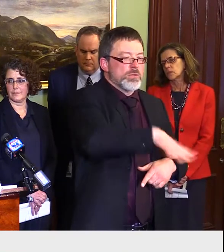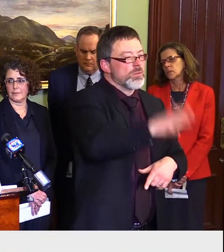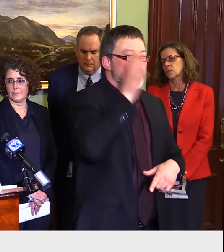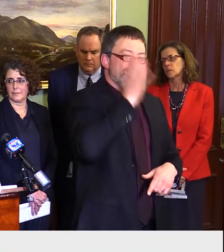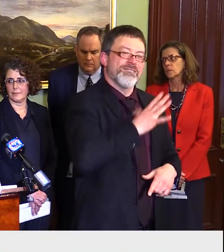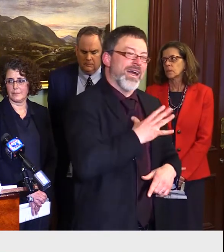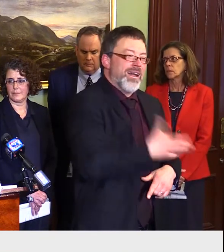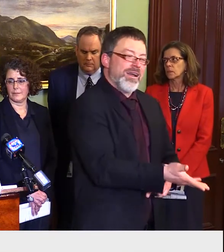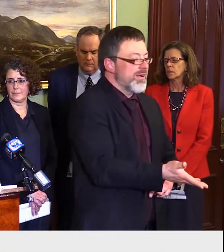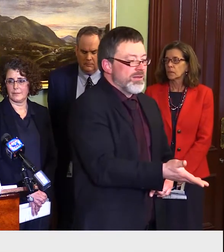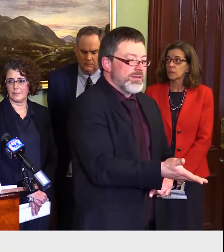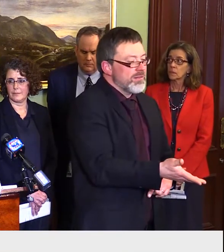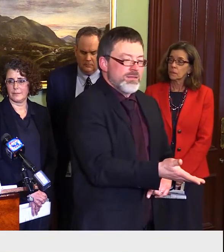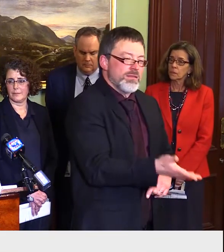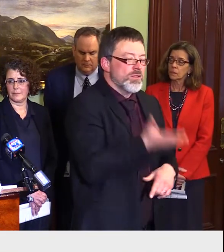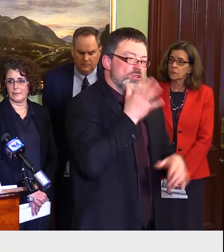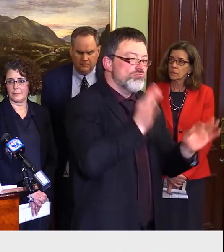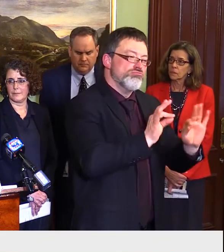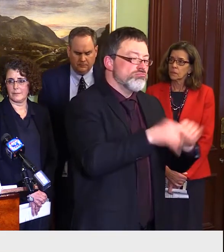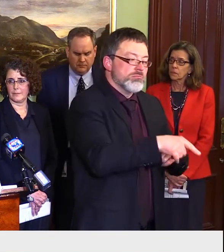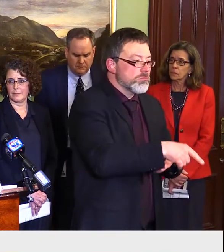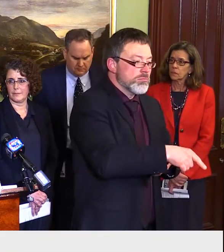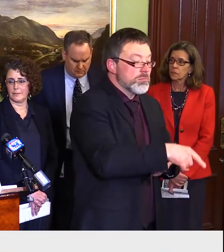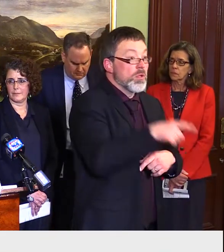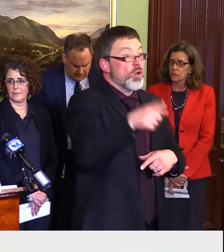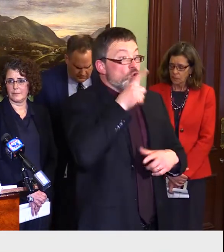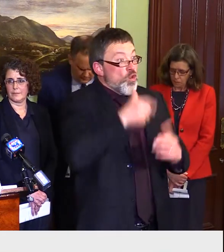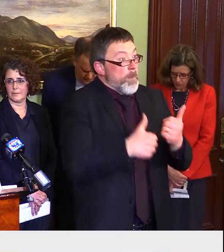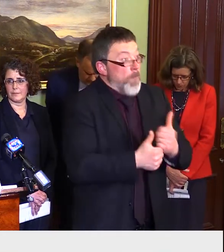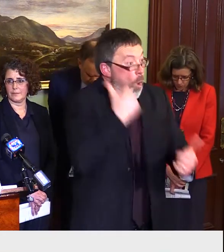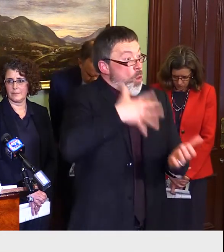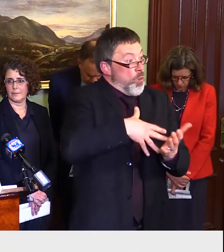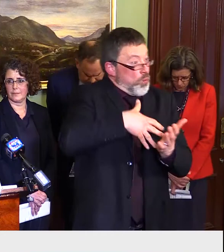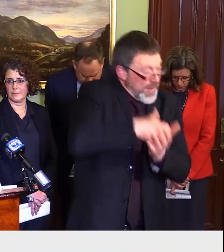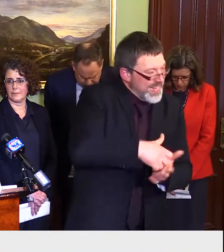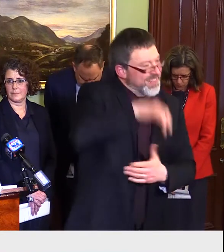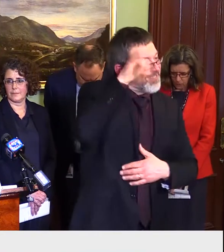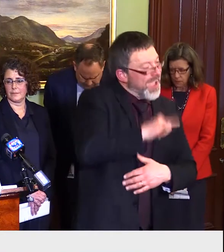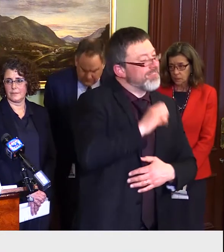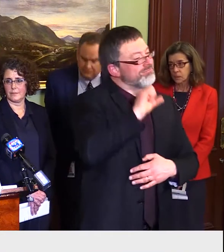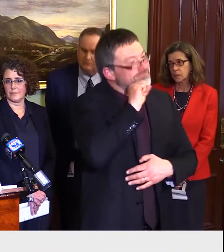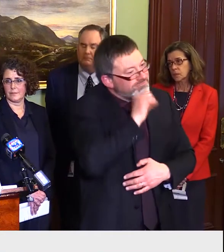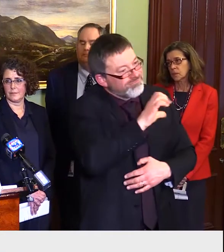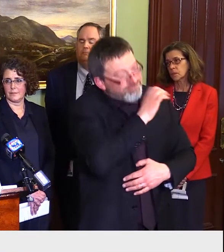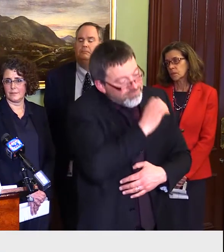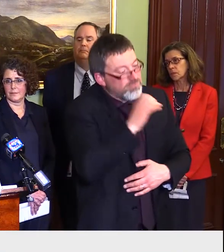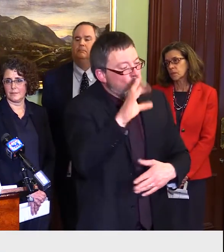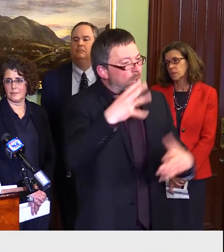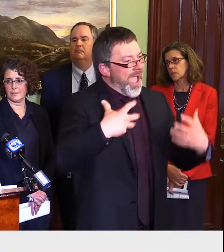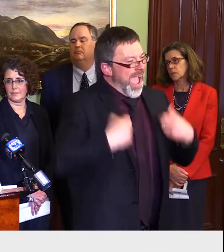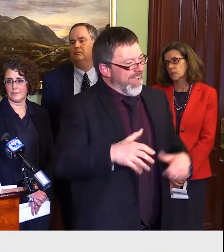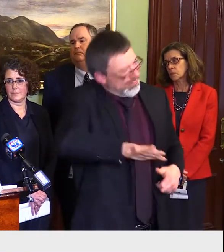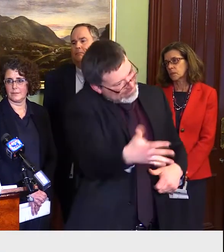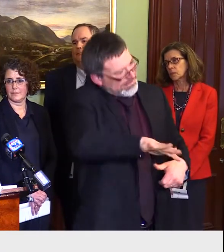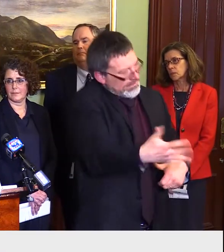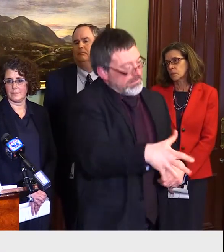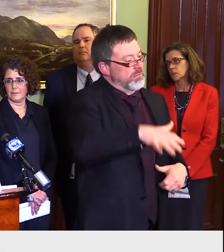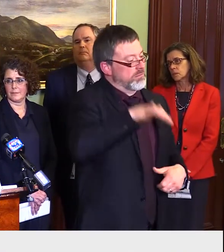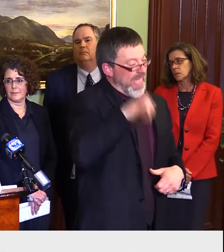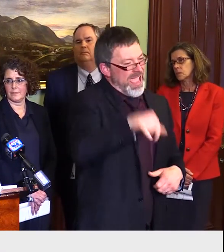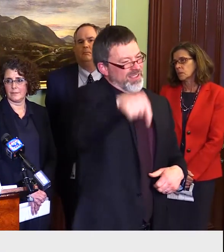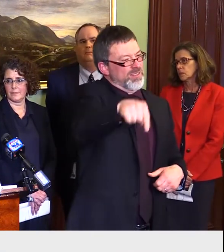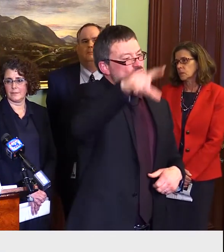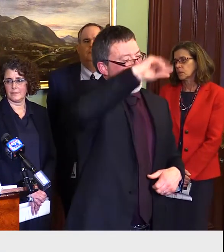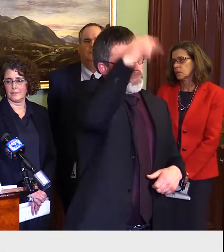forth are different than recreational events and social gatherings. So a school is not considered